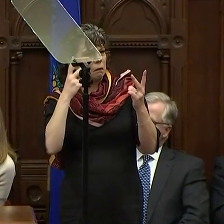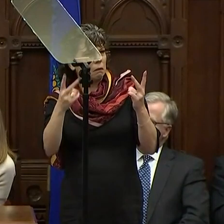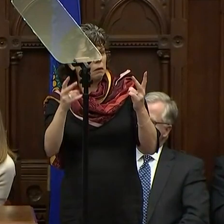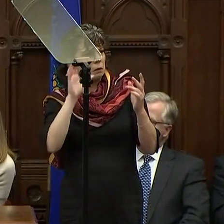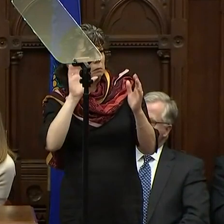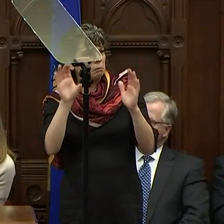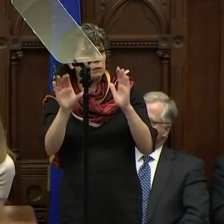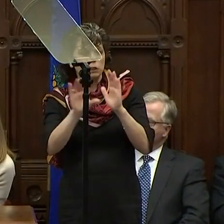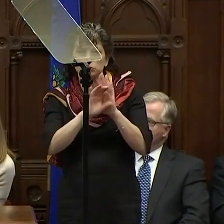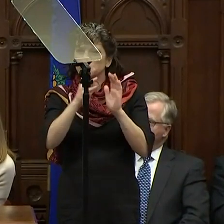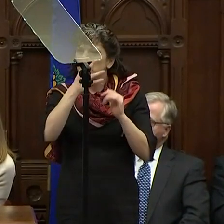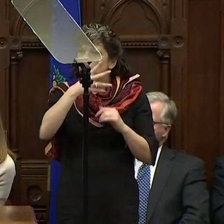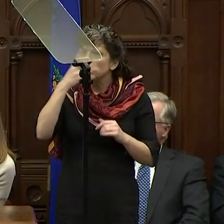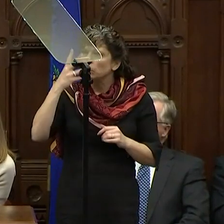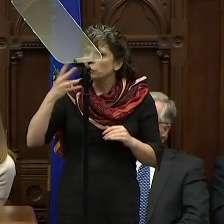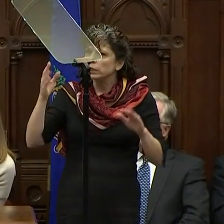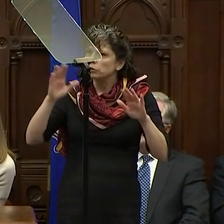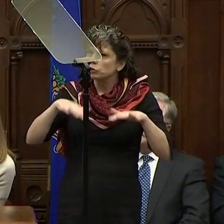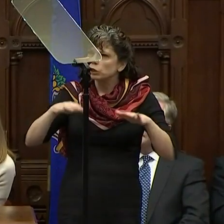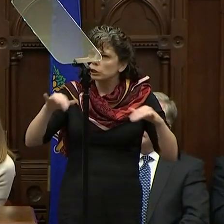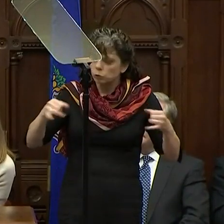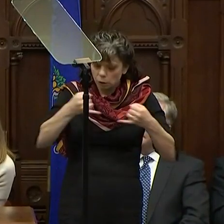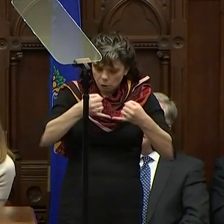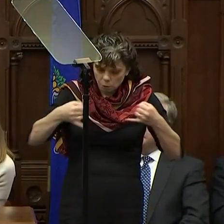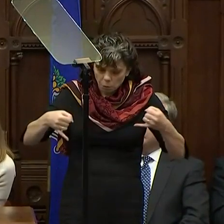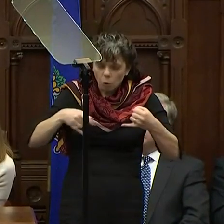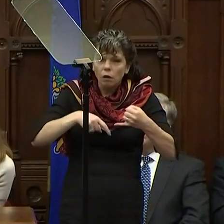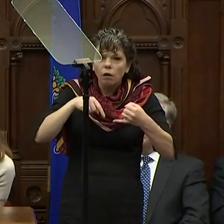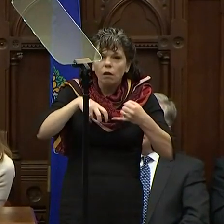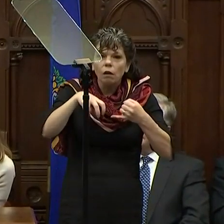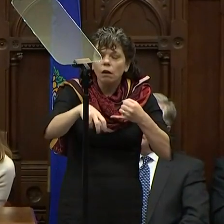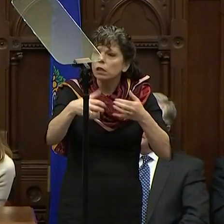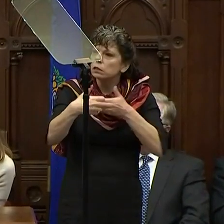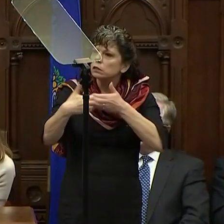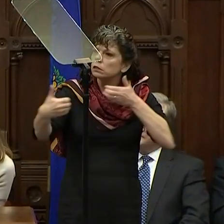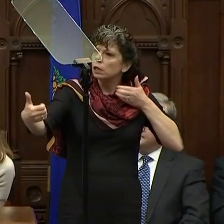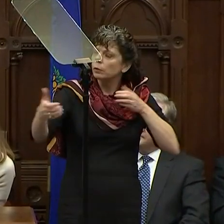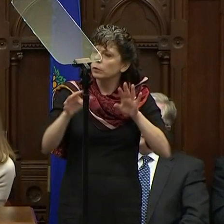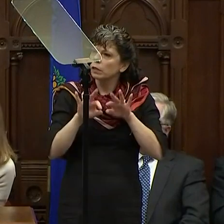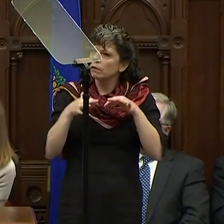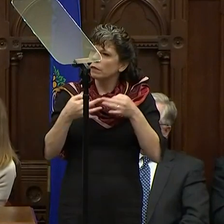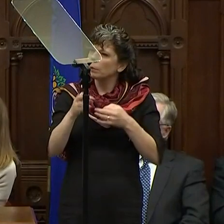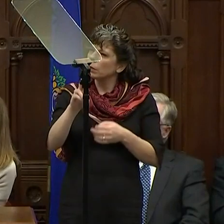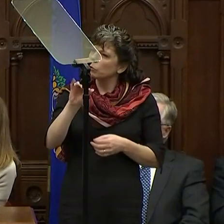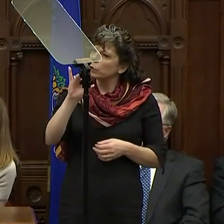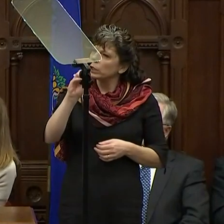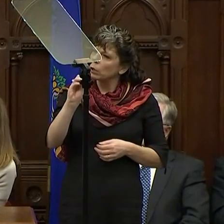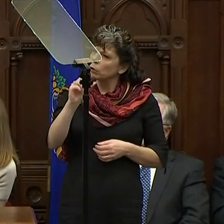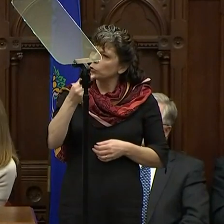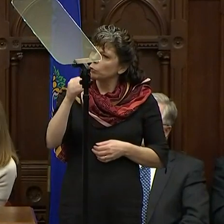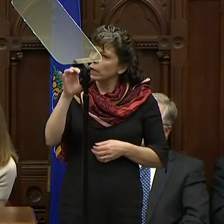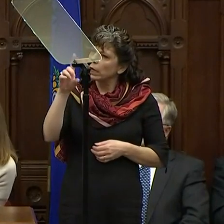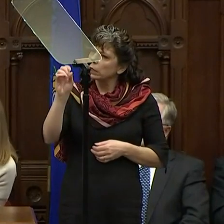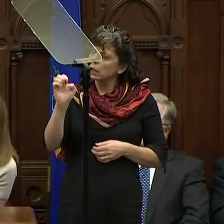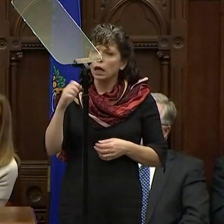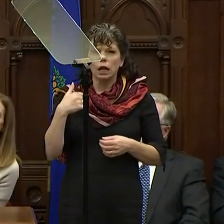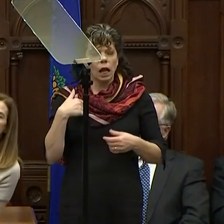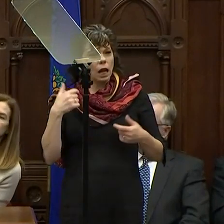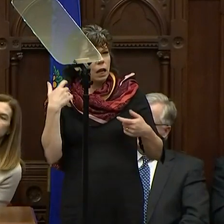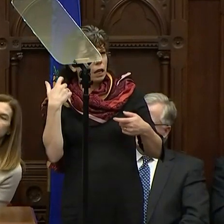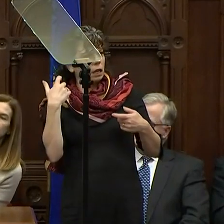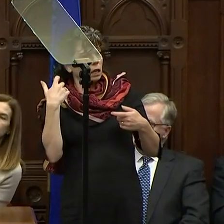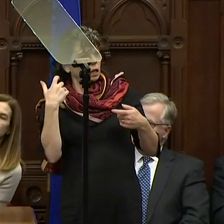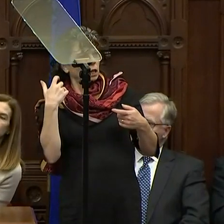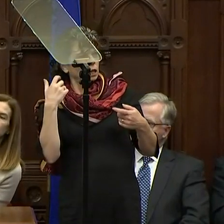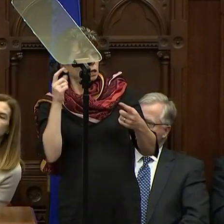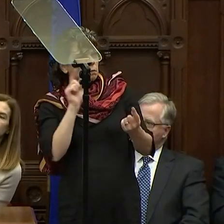immigrant kids crossing the border, separated from their families at the Rio Grande, and I met with Hispanic families, I met with Hispanic